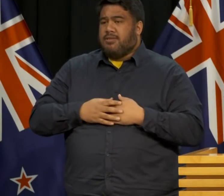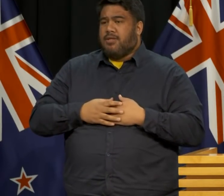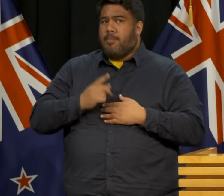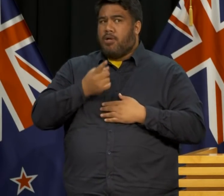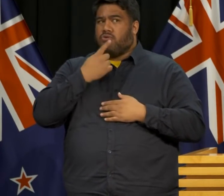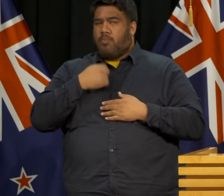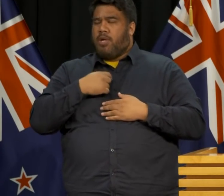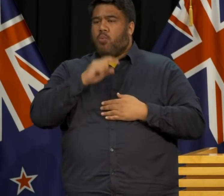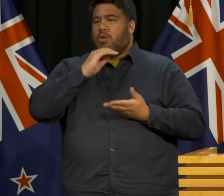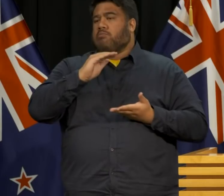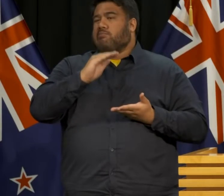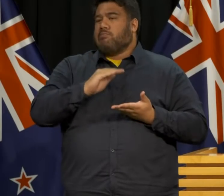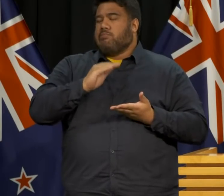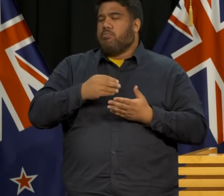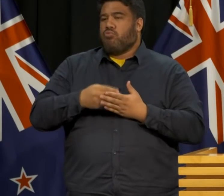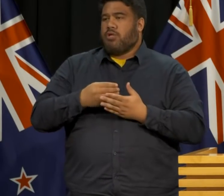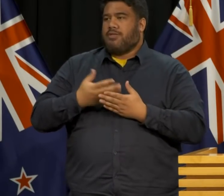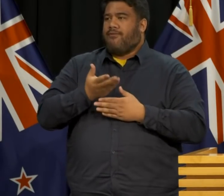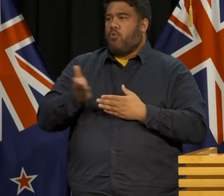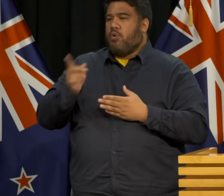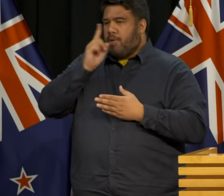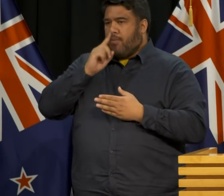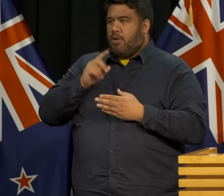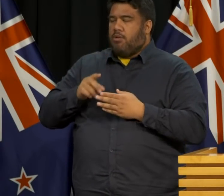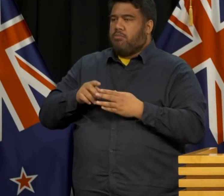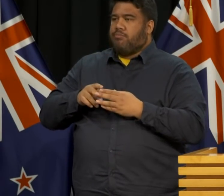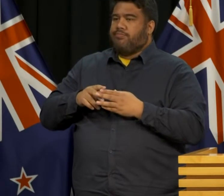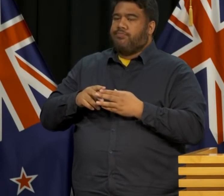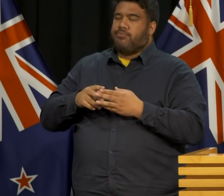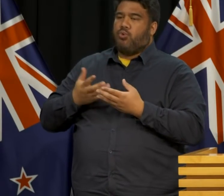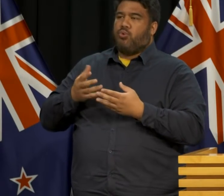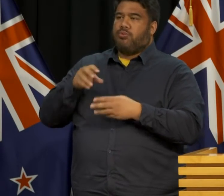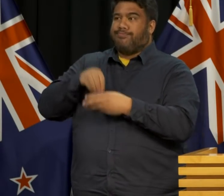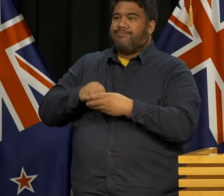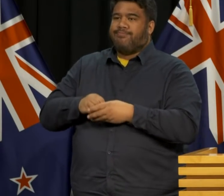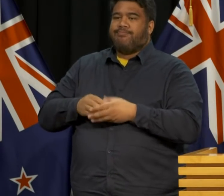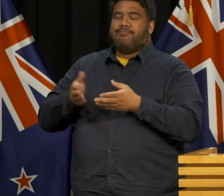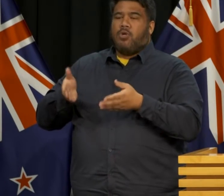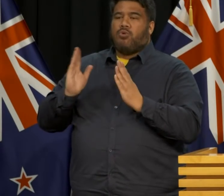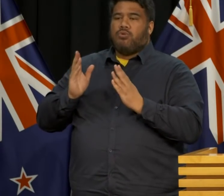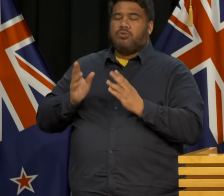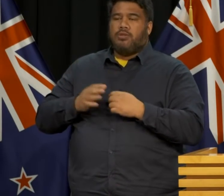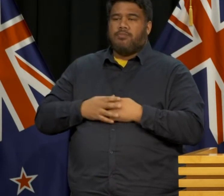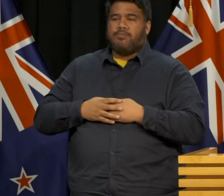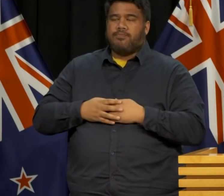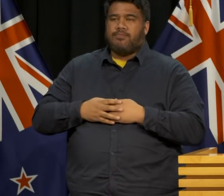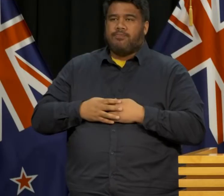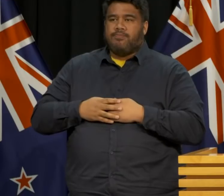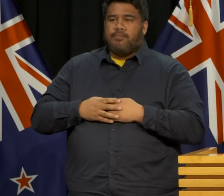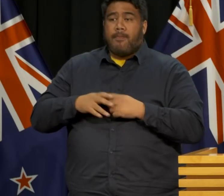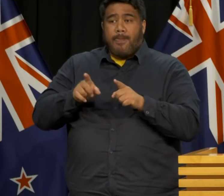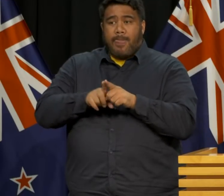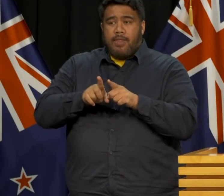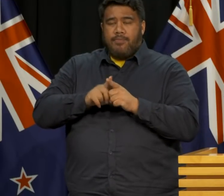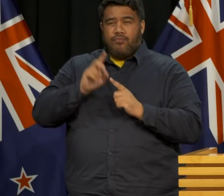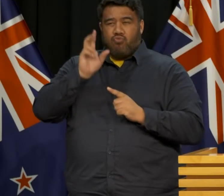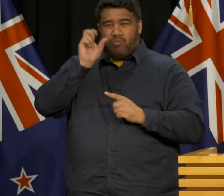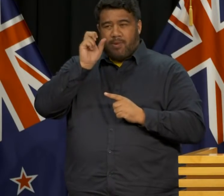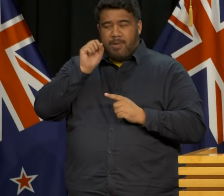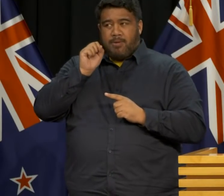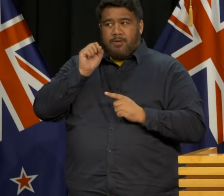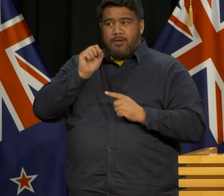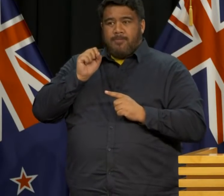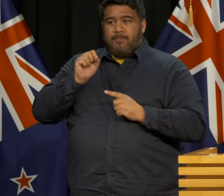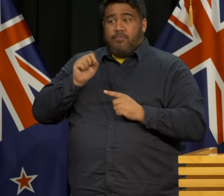supermarket. So my understanding is that those establishments are charging a more reasonable rate. Bear in mind that is one of the